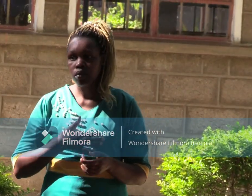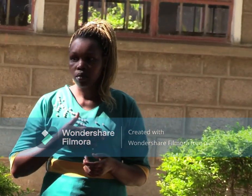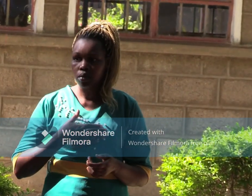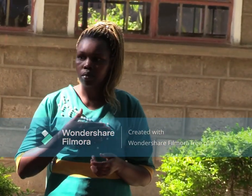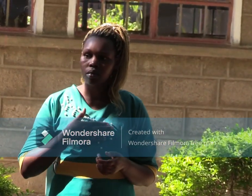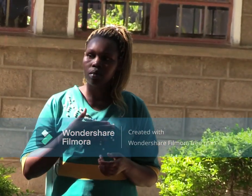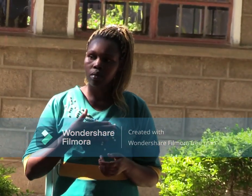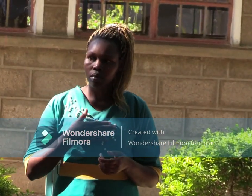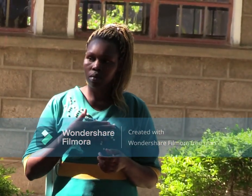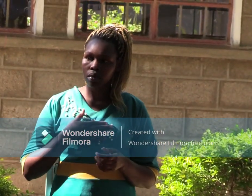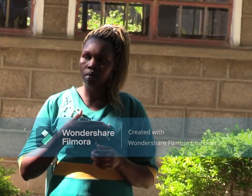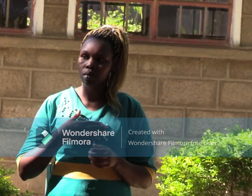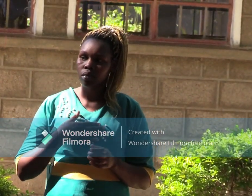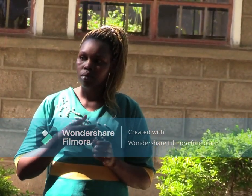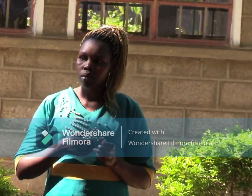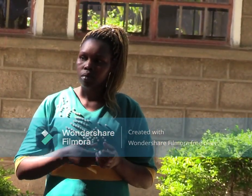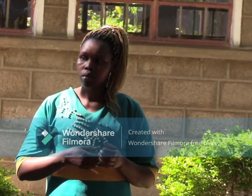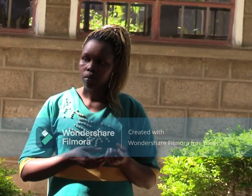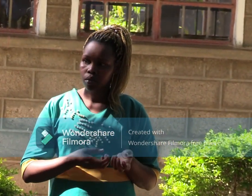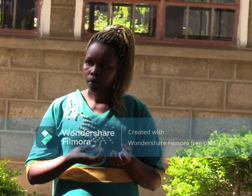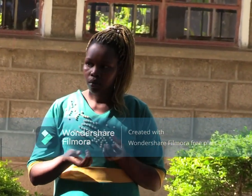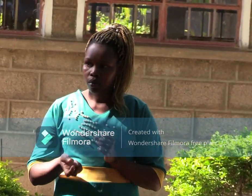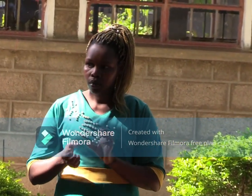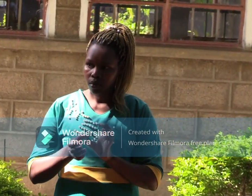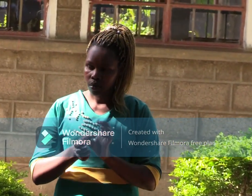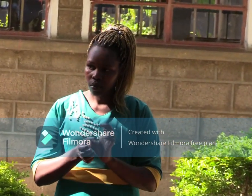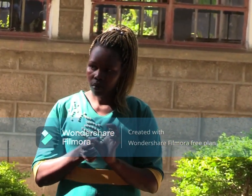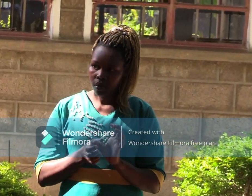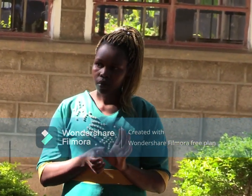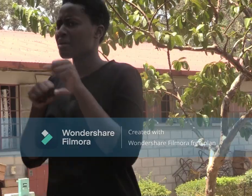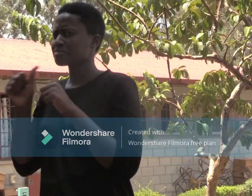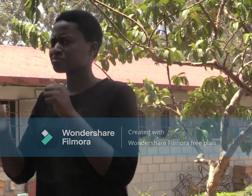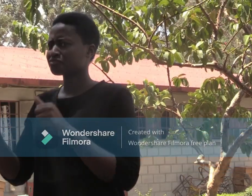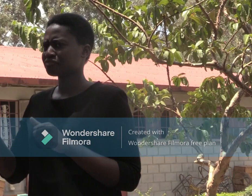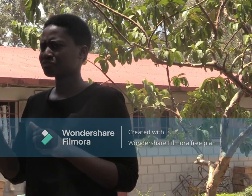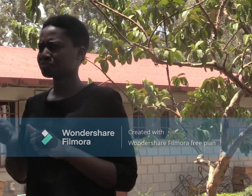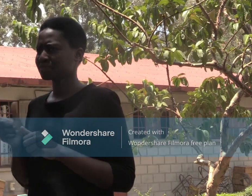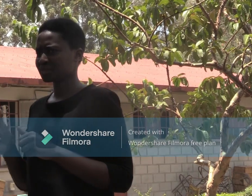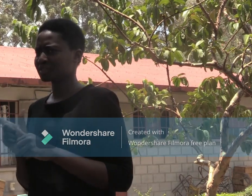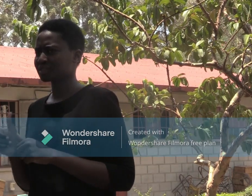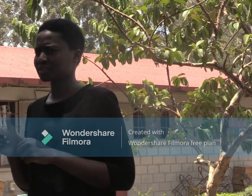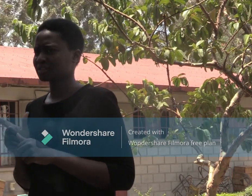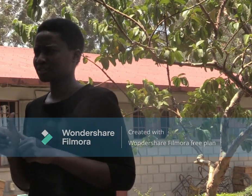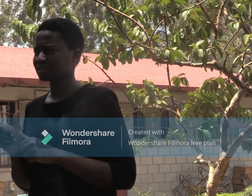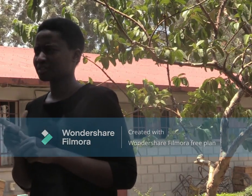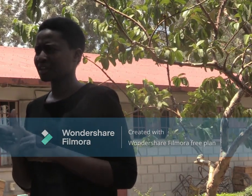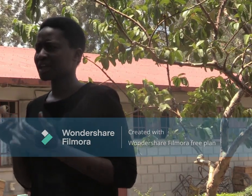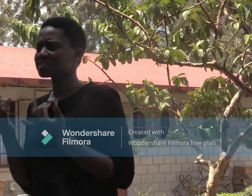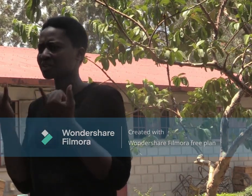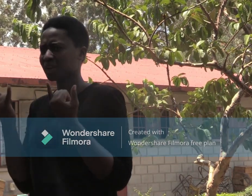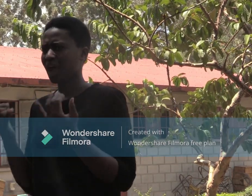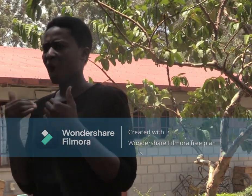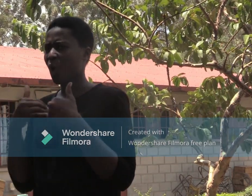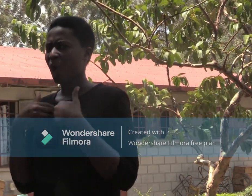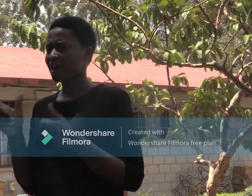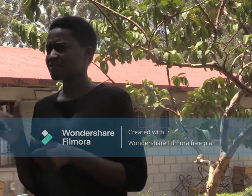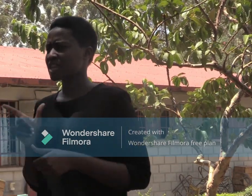to build some trainees with good knowledge in KSL, even for those who did not